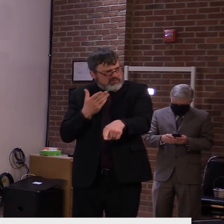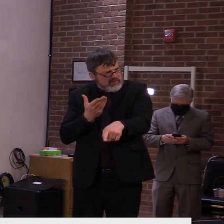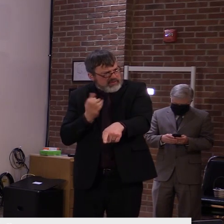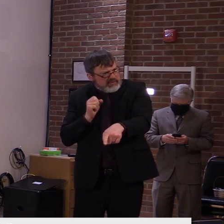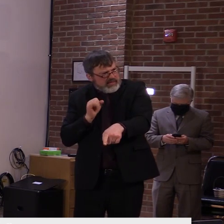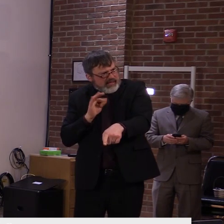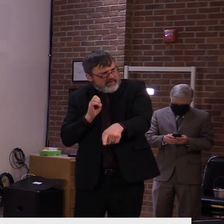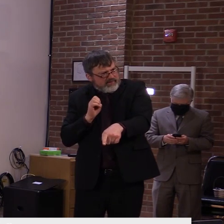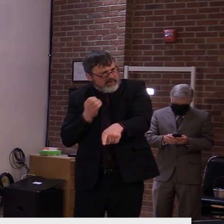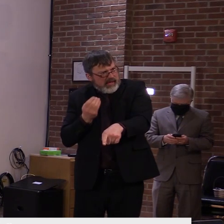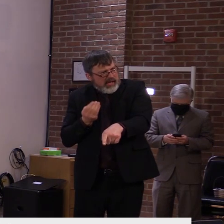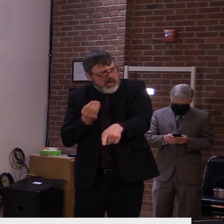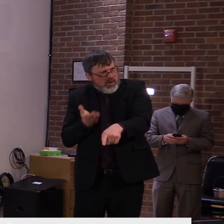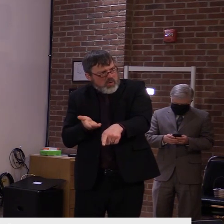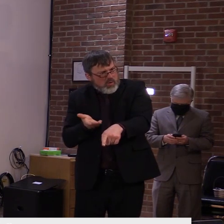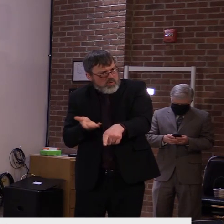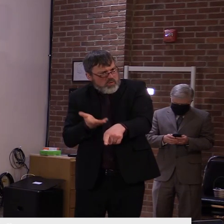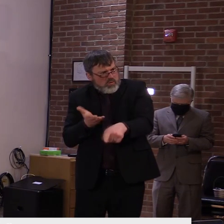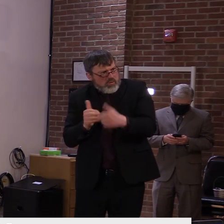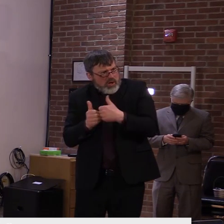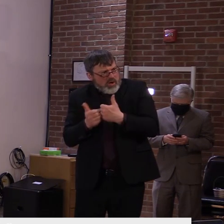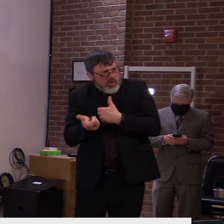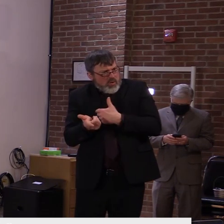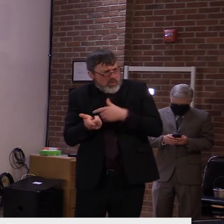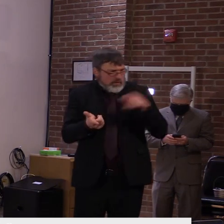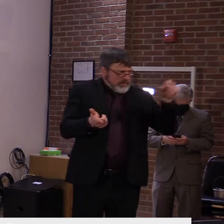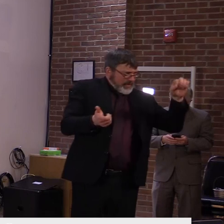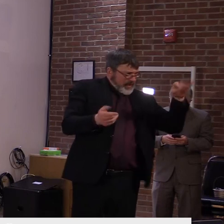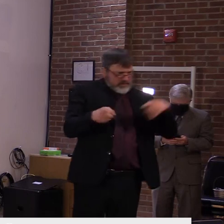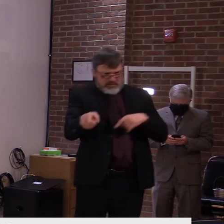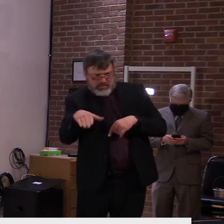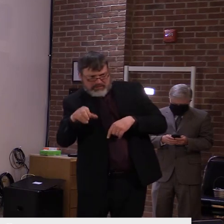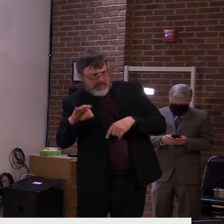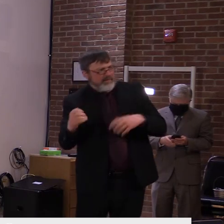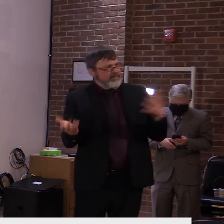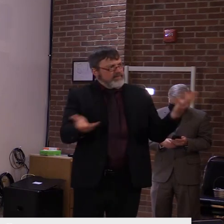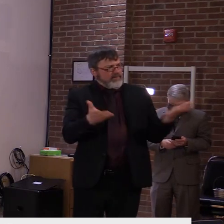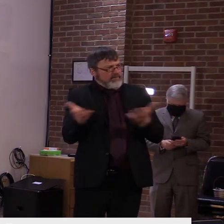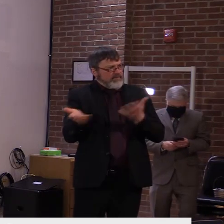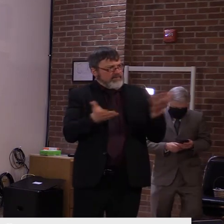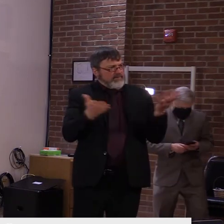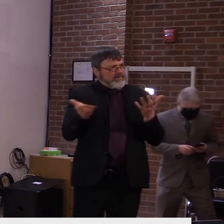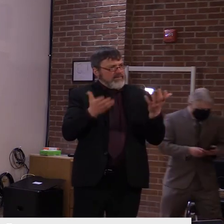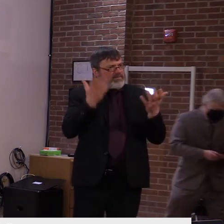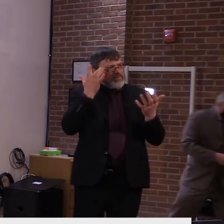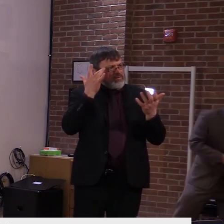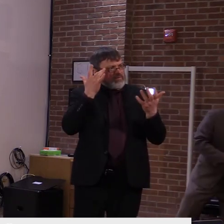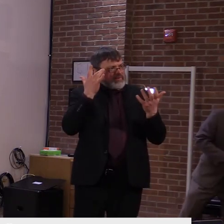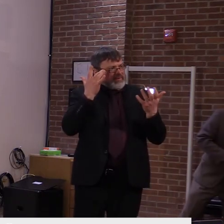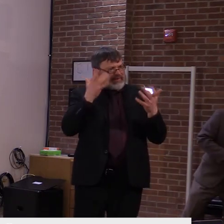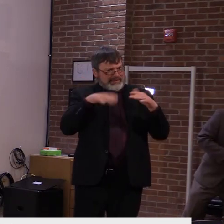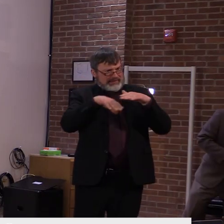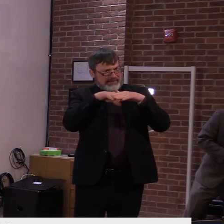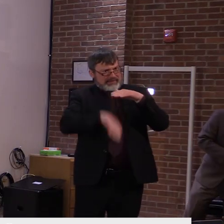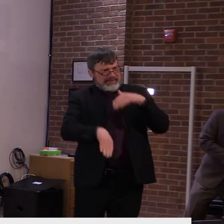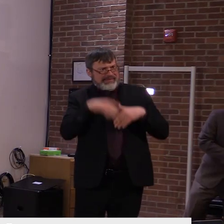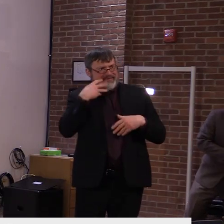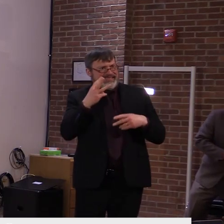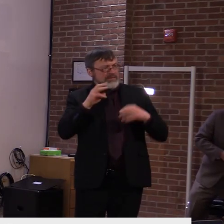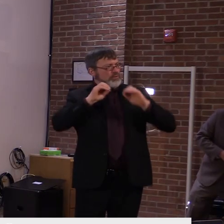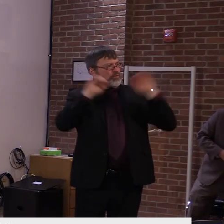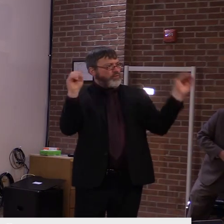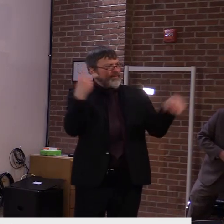vaccine to go, but I don't imagine elementary school kids are eligible for vaccines yet. That hasn't been sort of, you